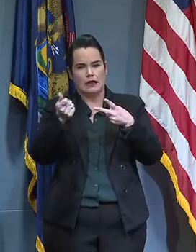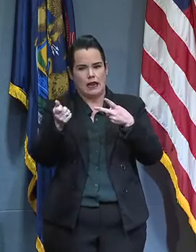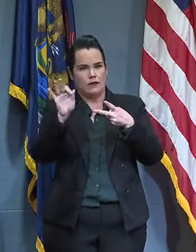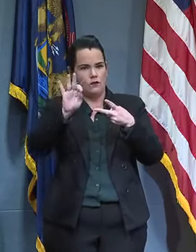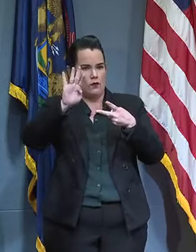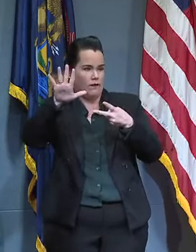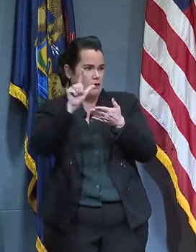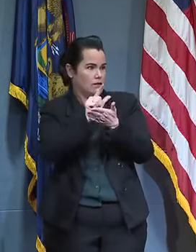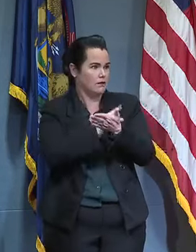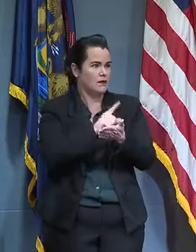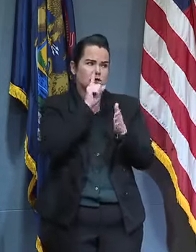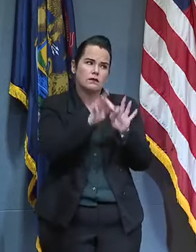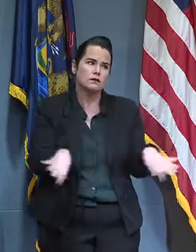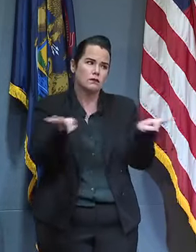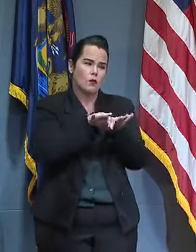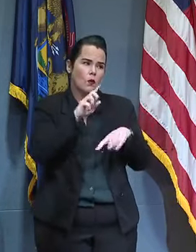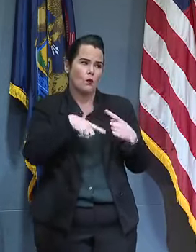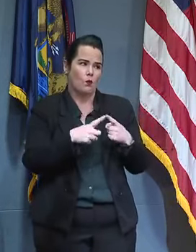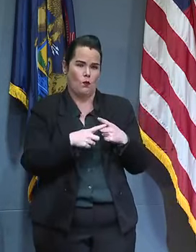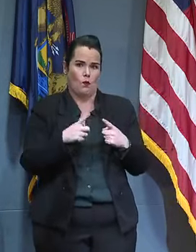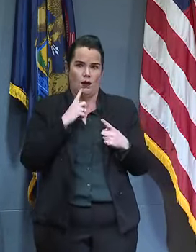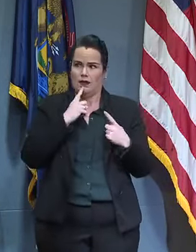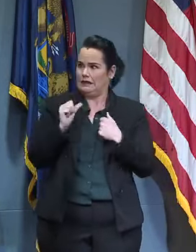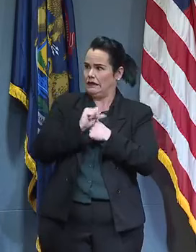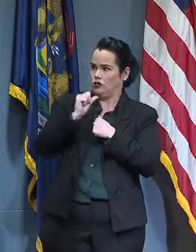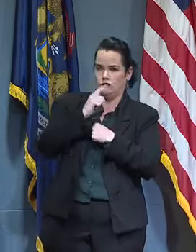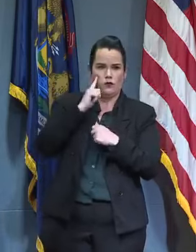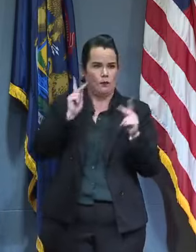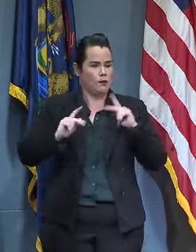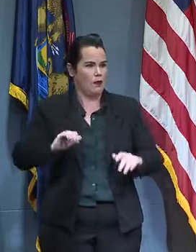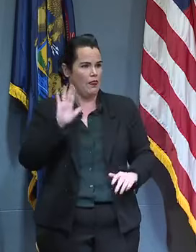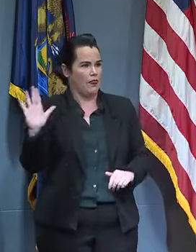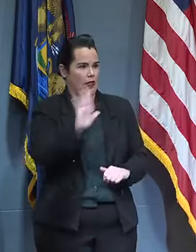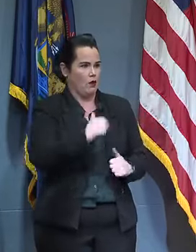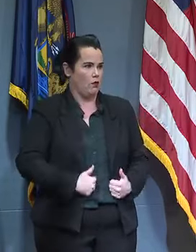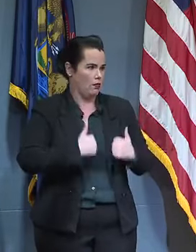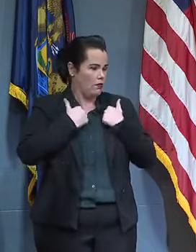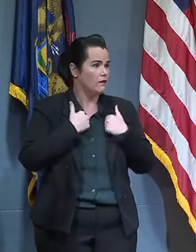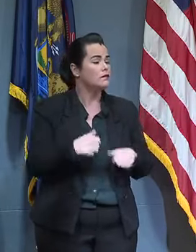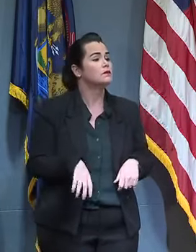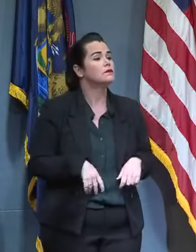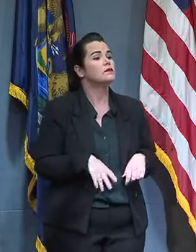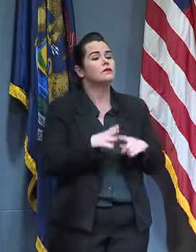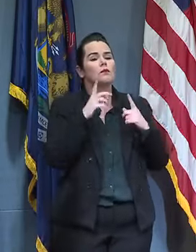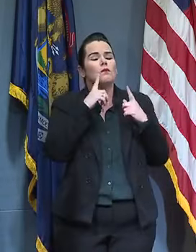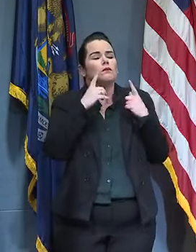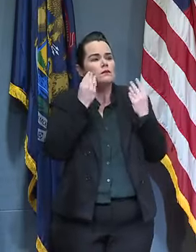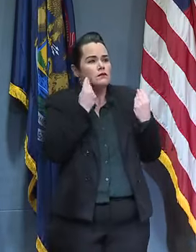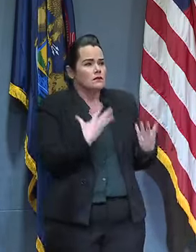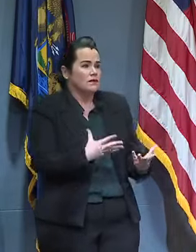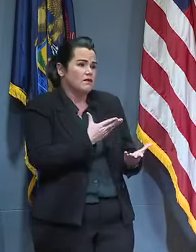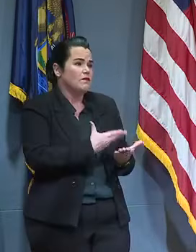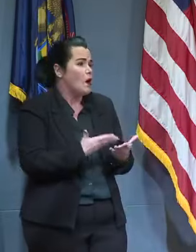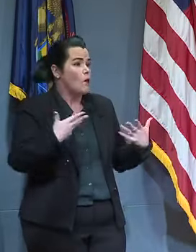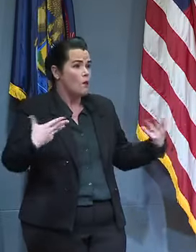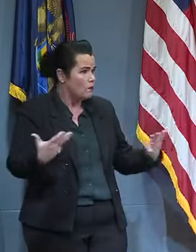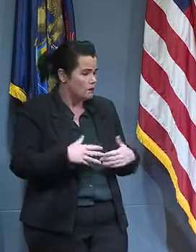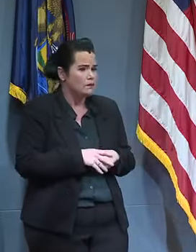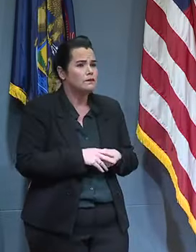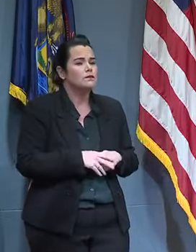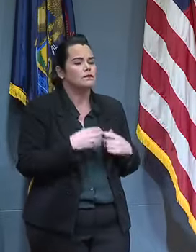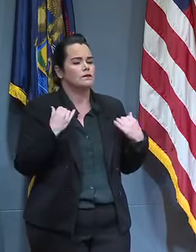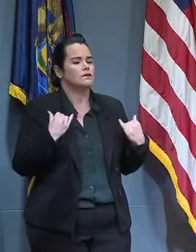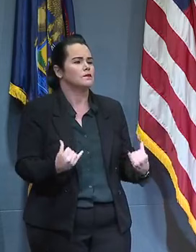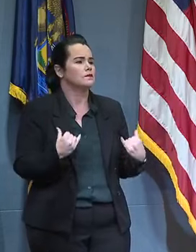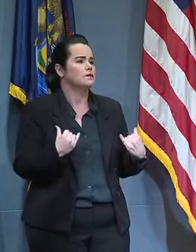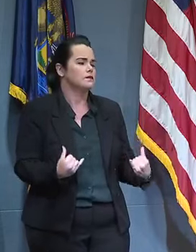when lives are on the line. The fact of the matter is, right now, we have to make decisions that